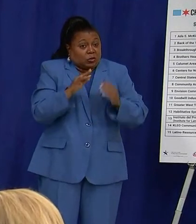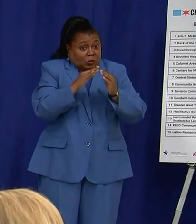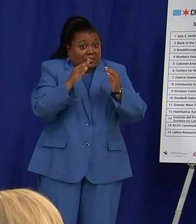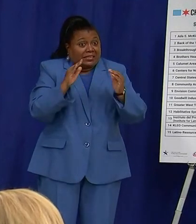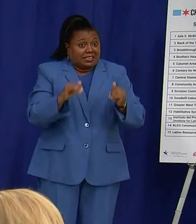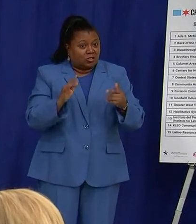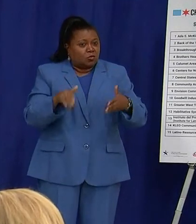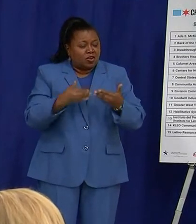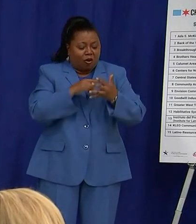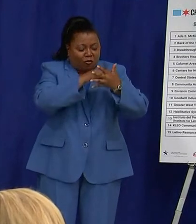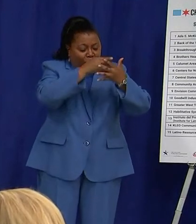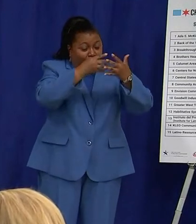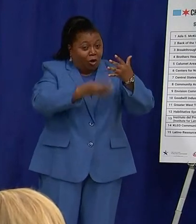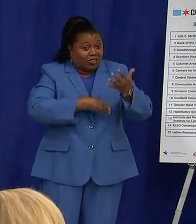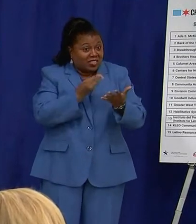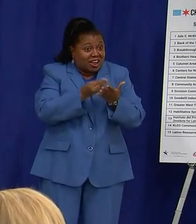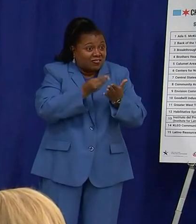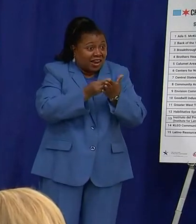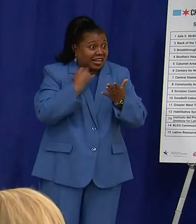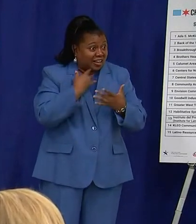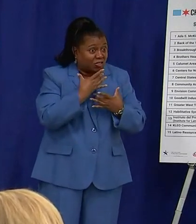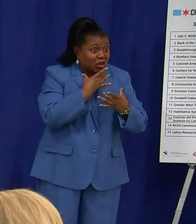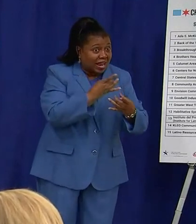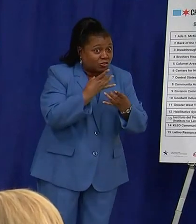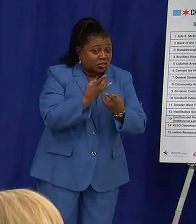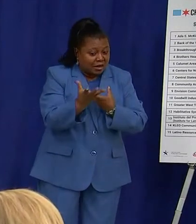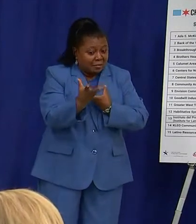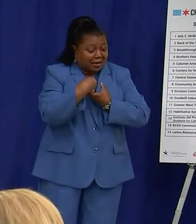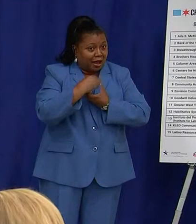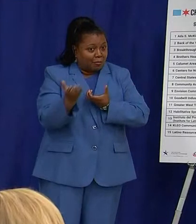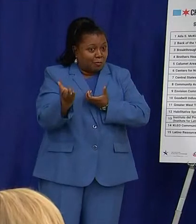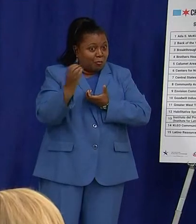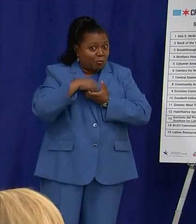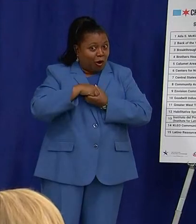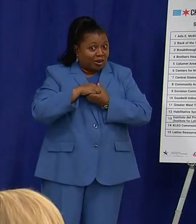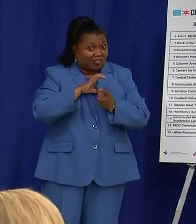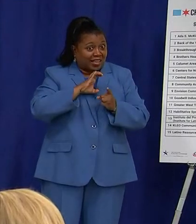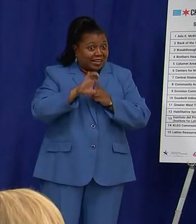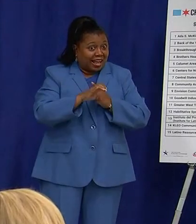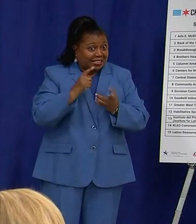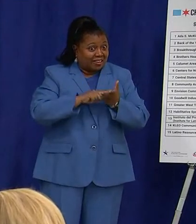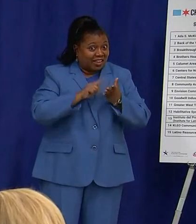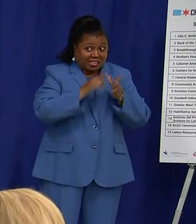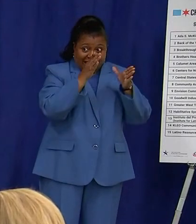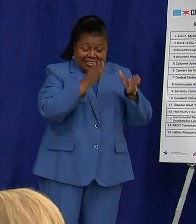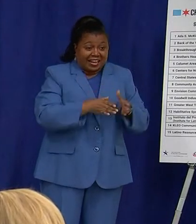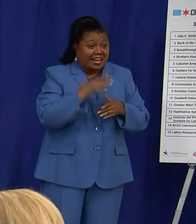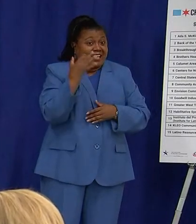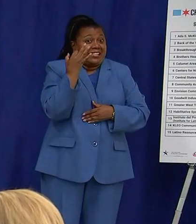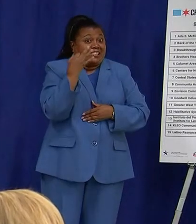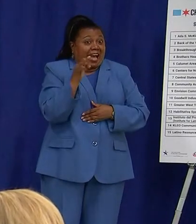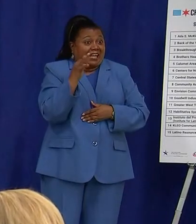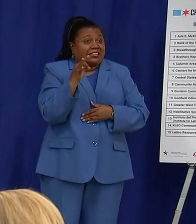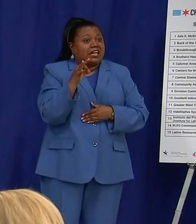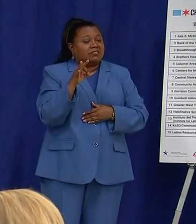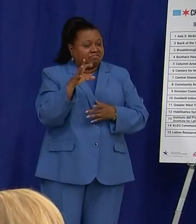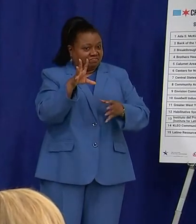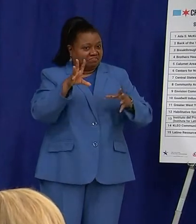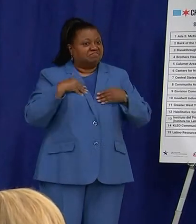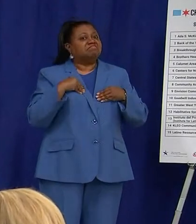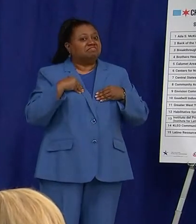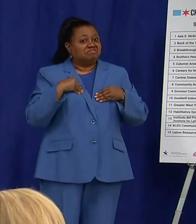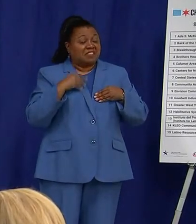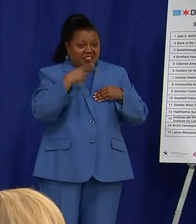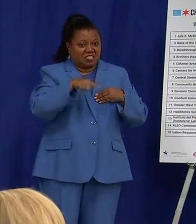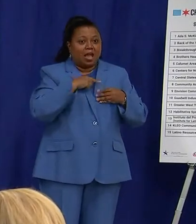systems. We offered all of them funding if they were interested to become part of the case investigation side. 19 of them took us up on